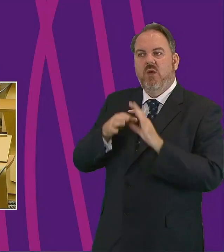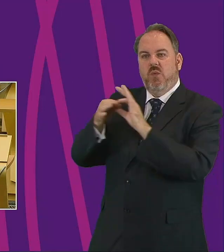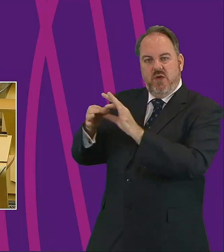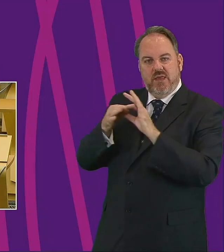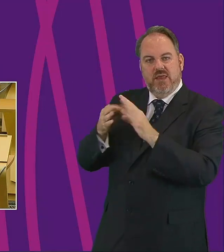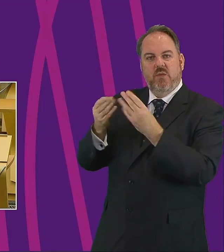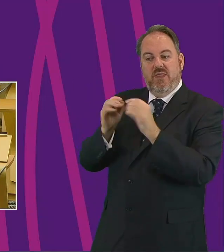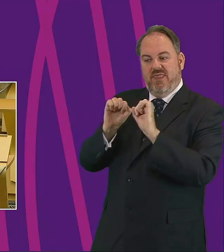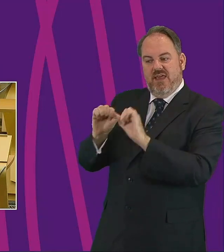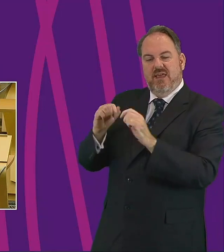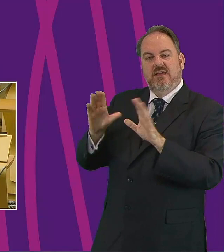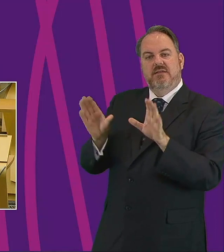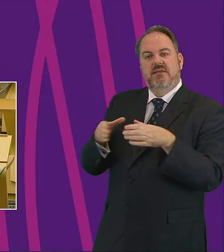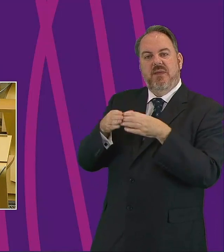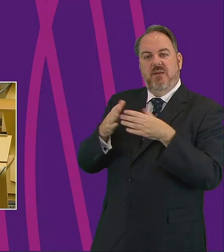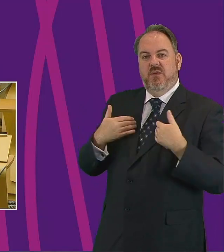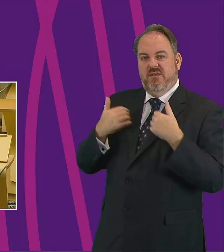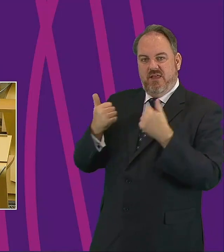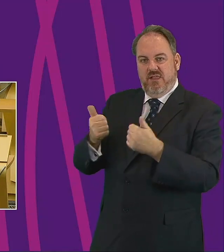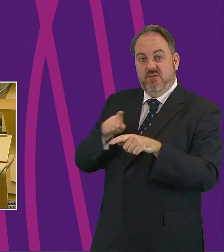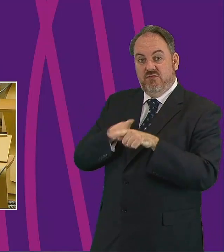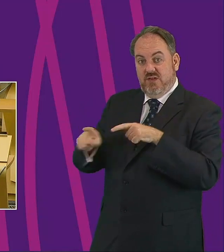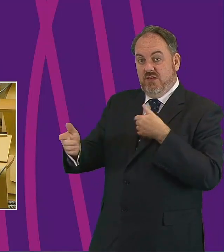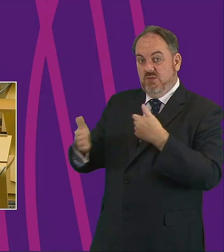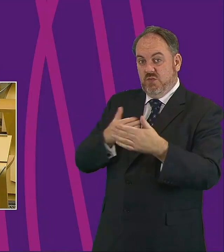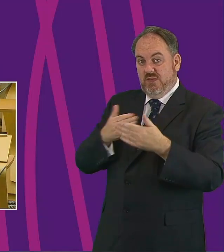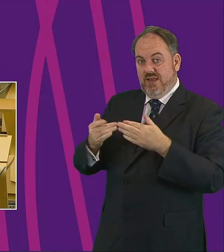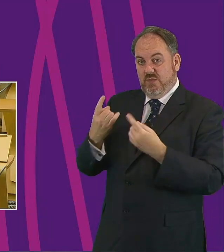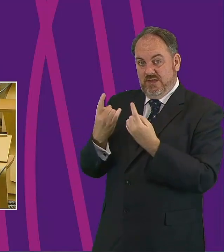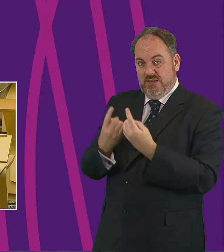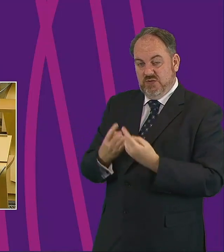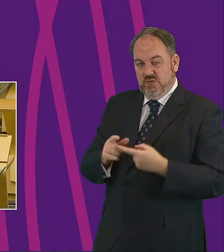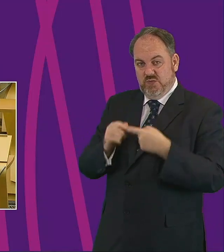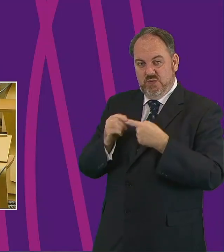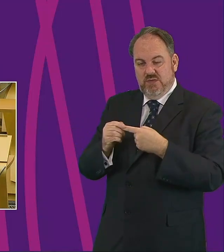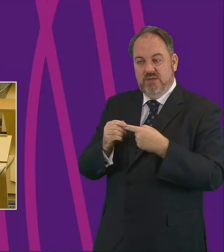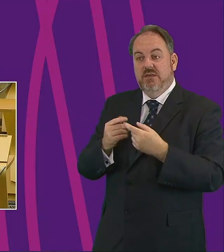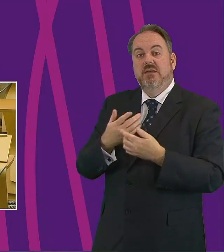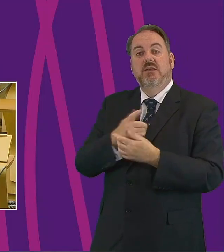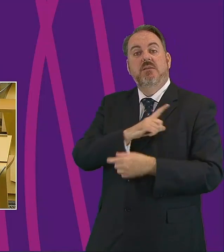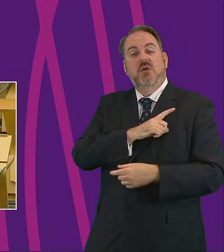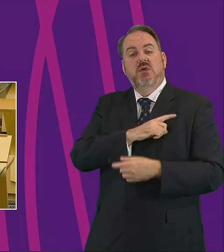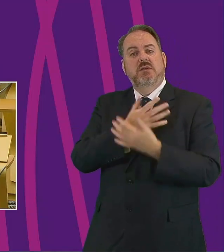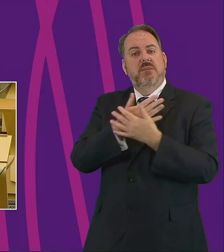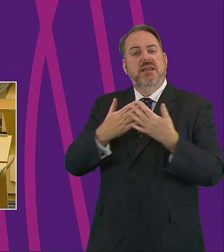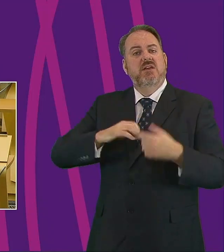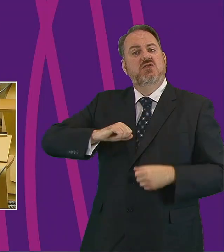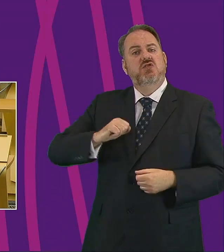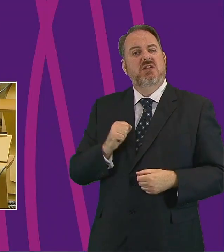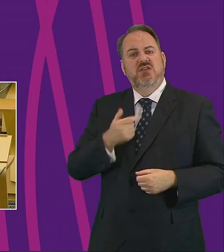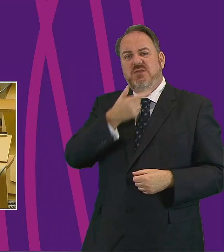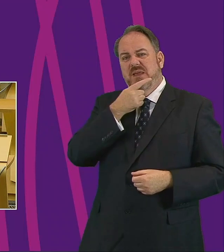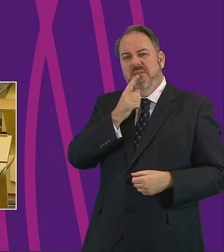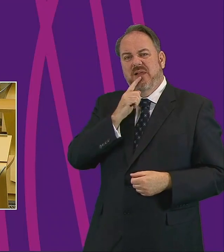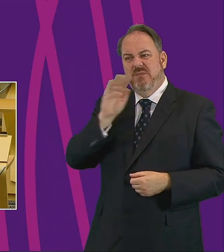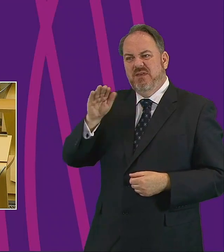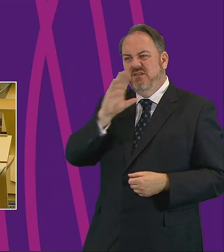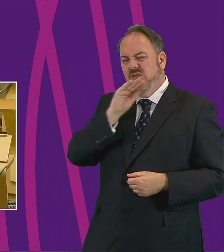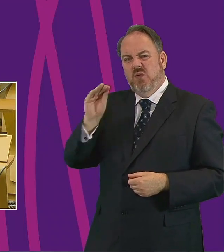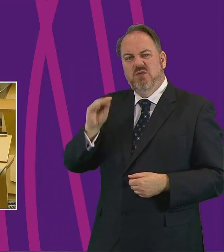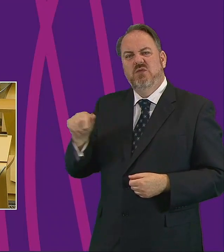to resolve, and that includes situations where people in Scotland are being referred